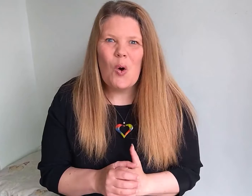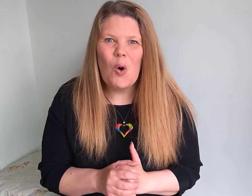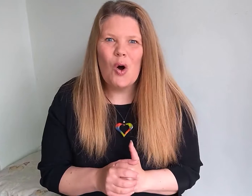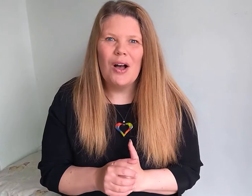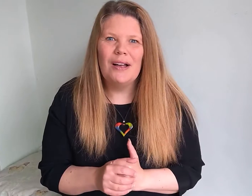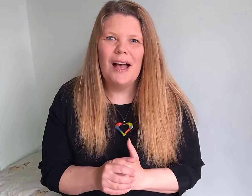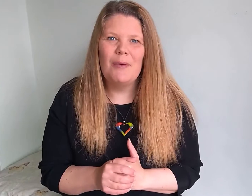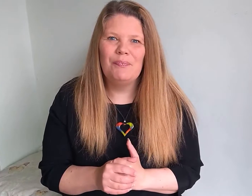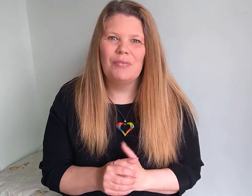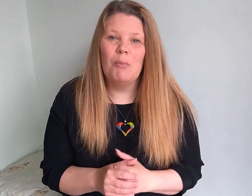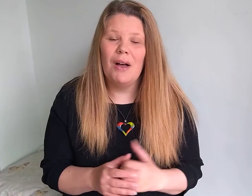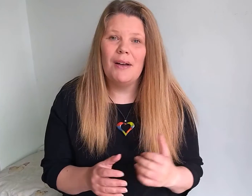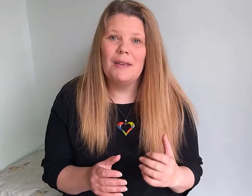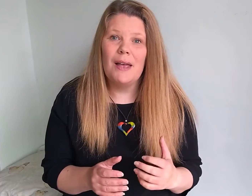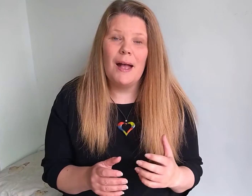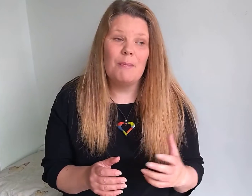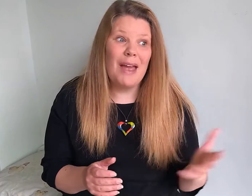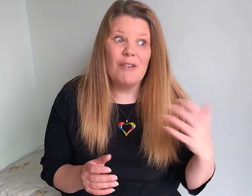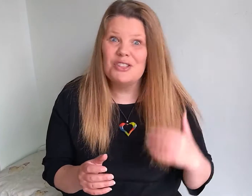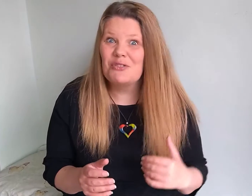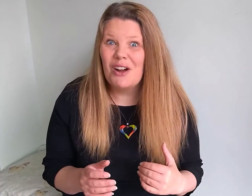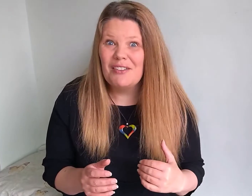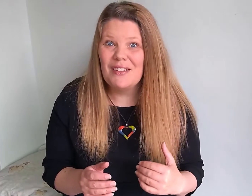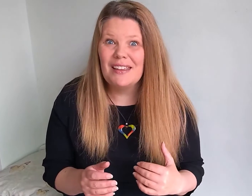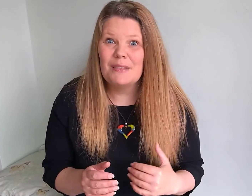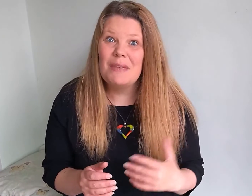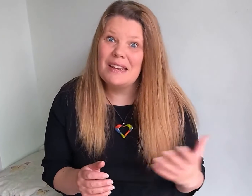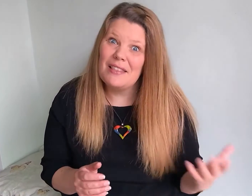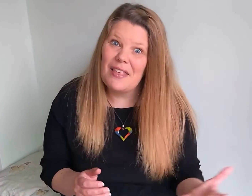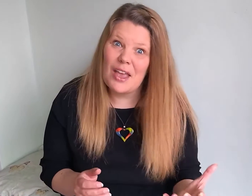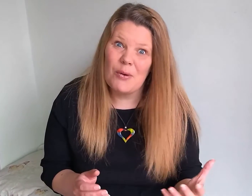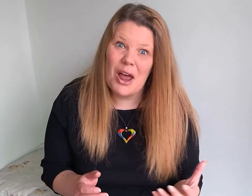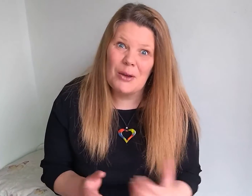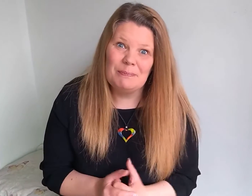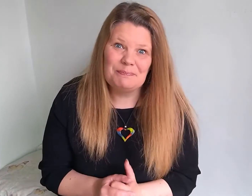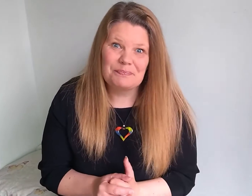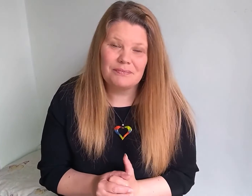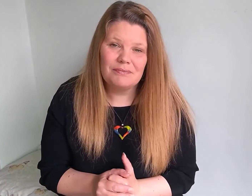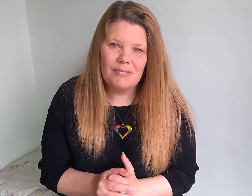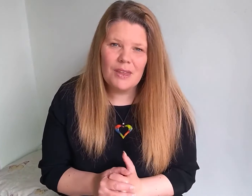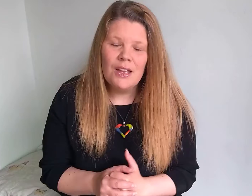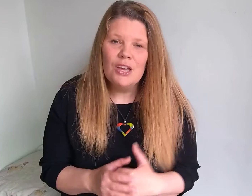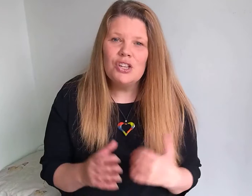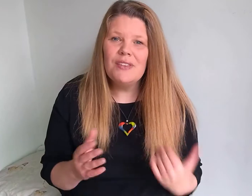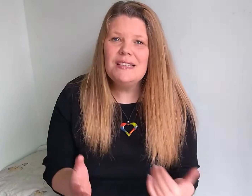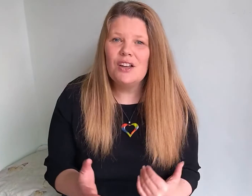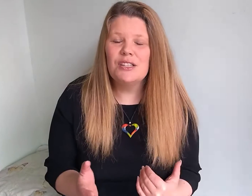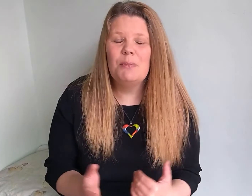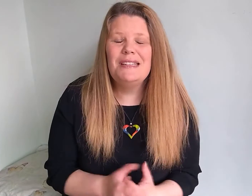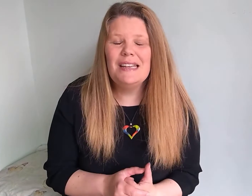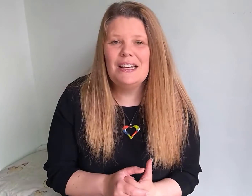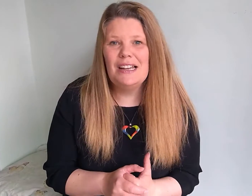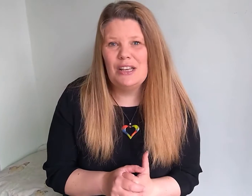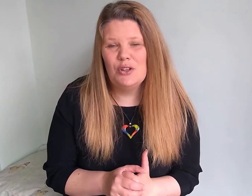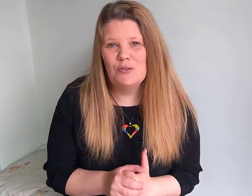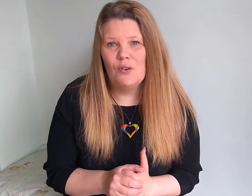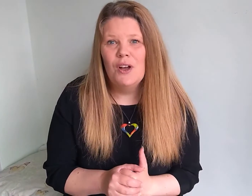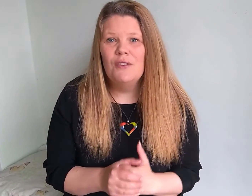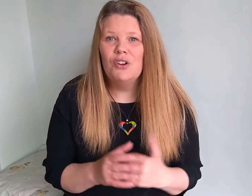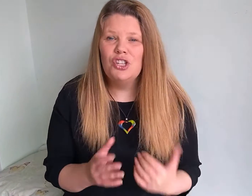or by parents arriving, meaning that they're going home. So these songs are particularly useful for